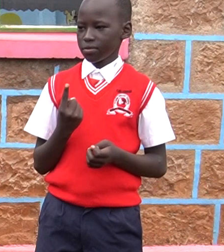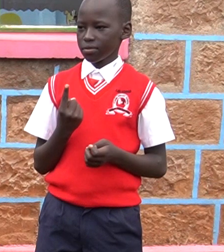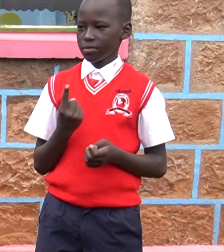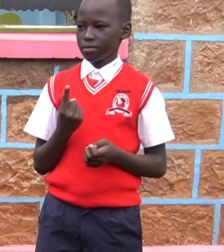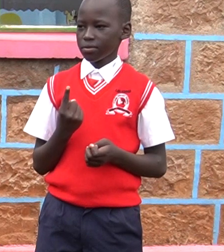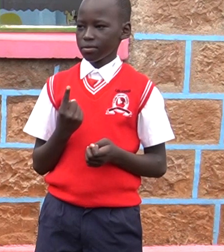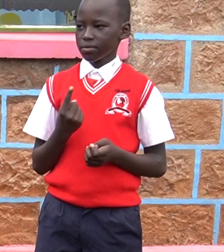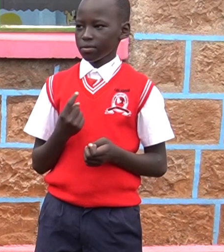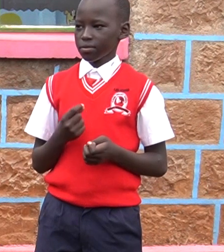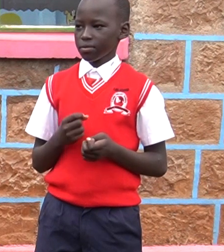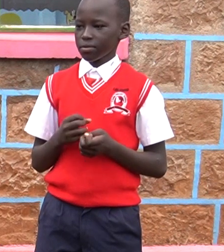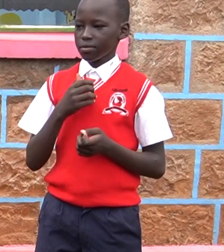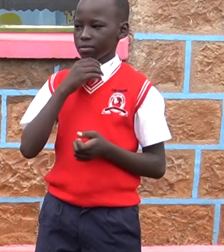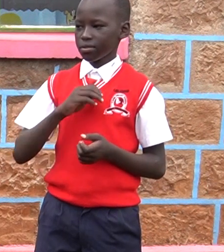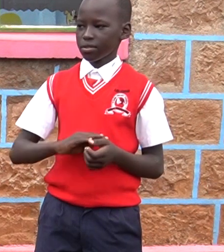only